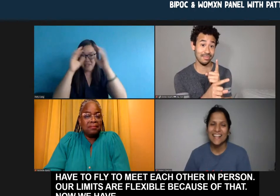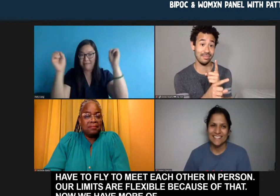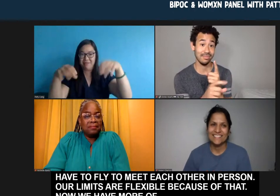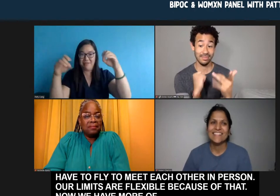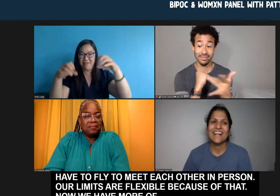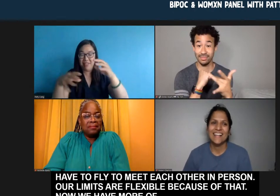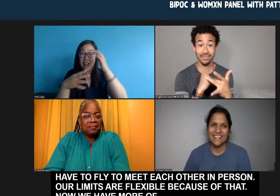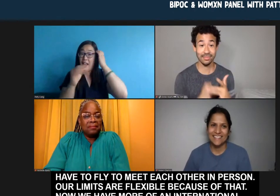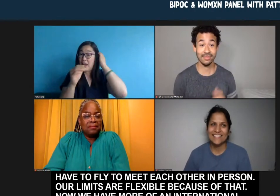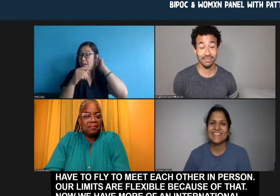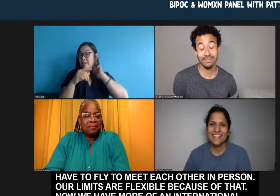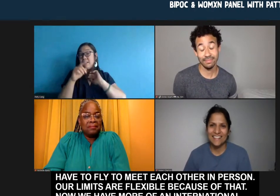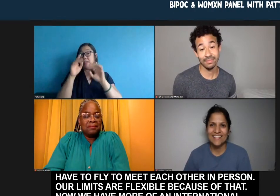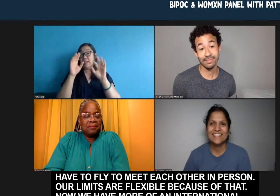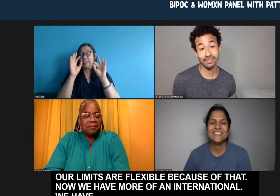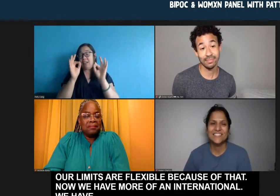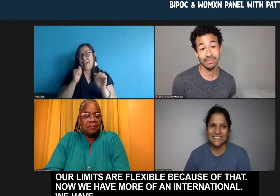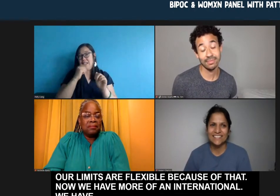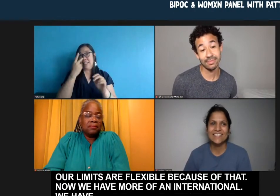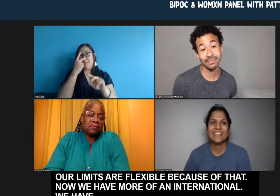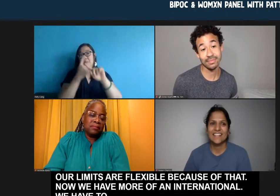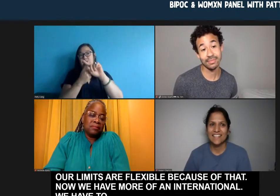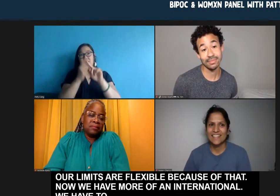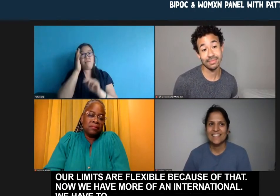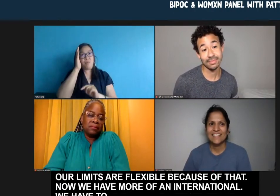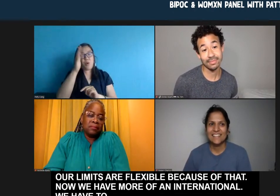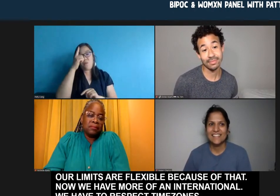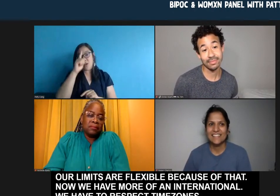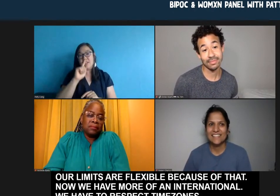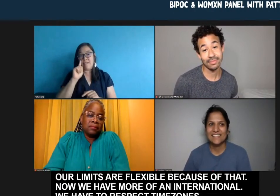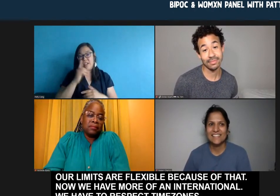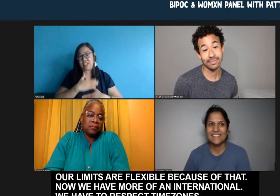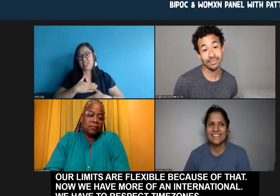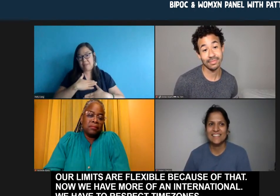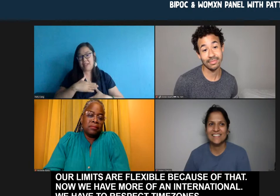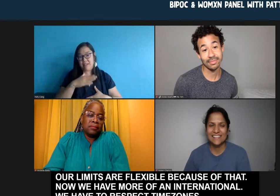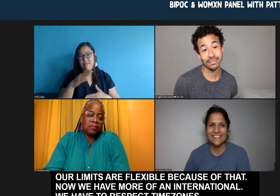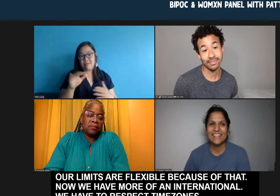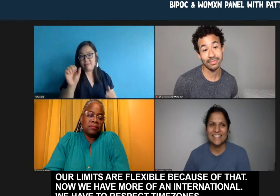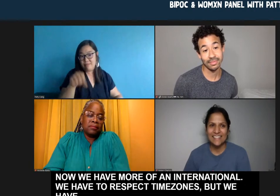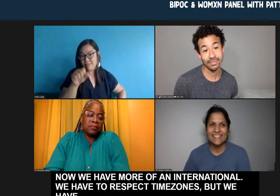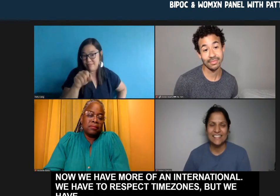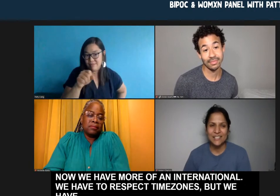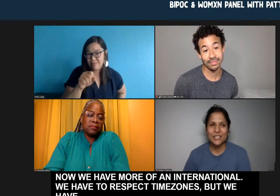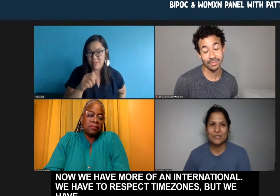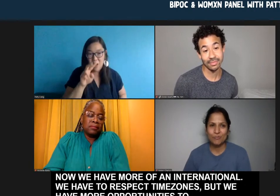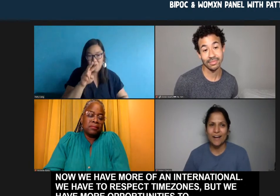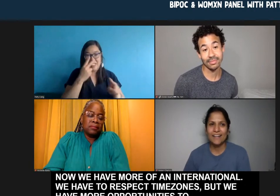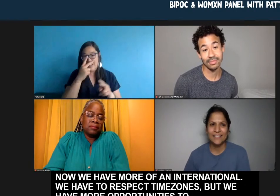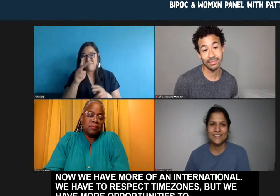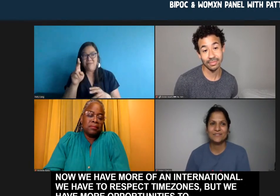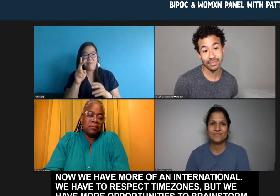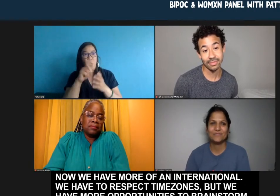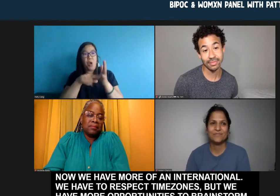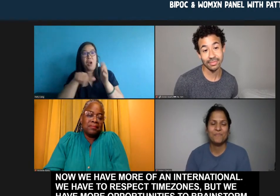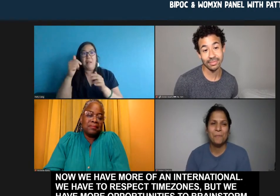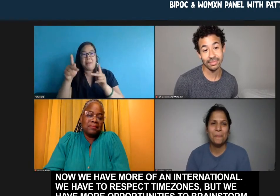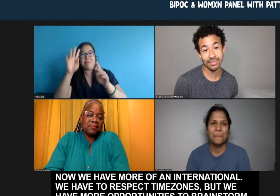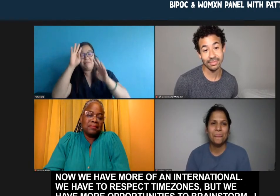respect time zones, but we can have more opportunities to brainstorm. And I really think that it is going to be a very positive outlook for deaf